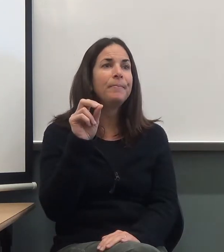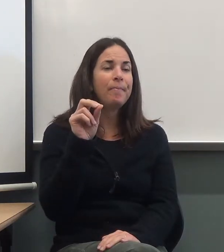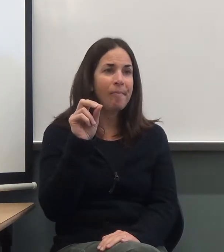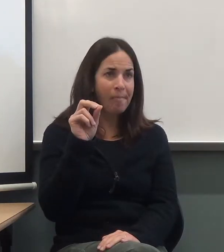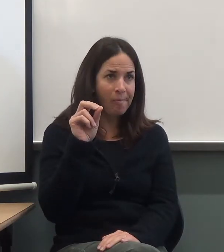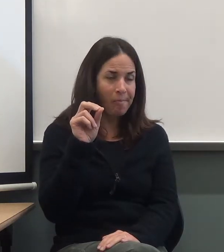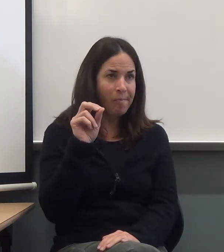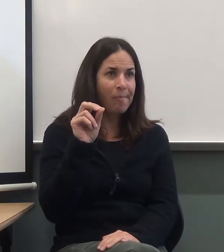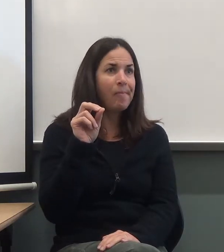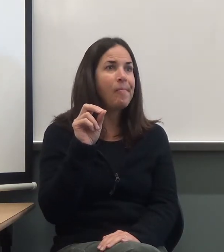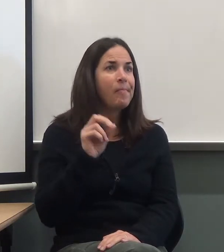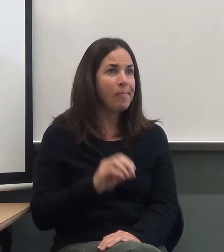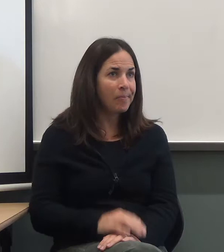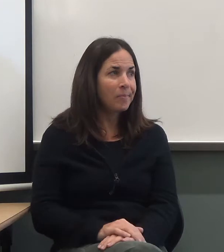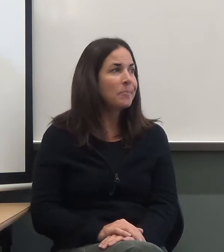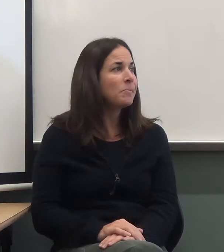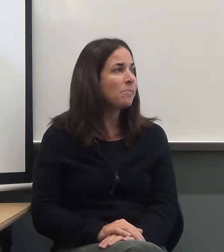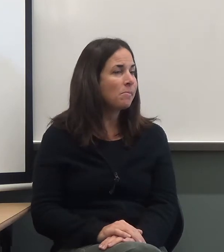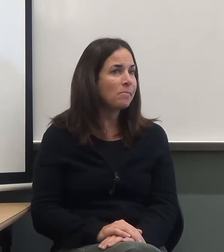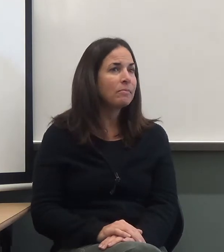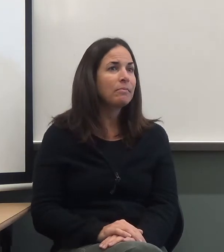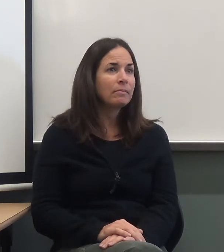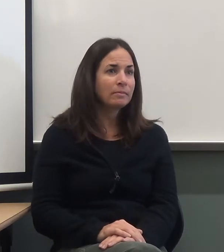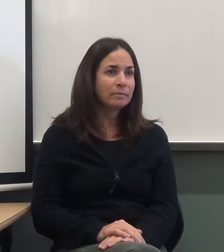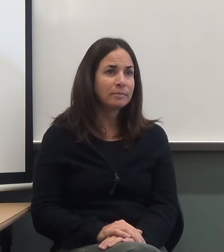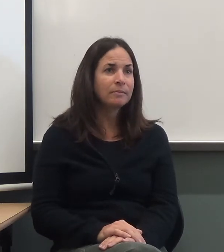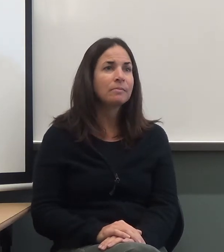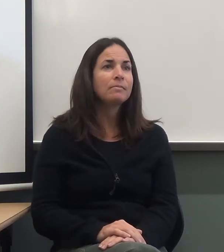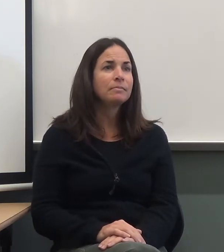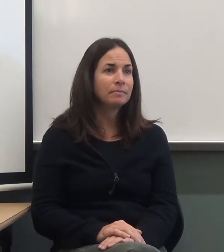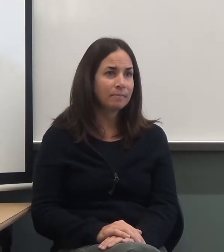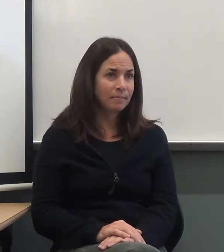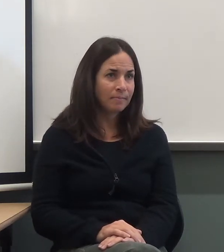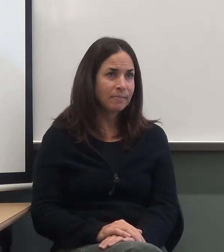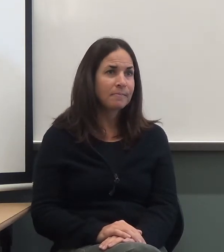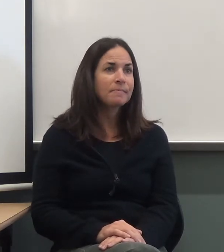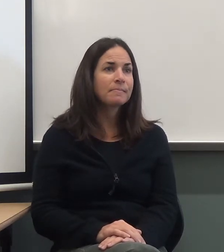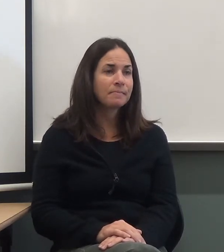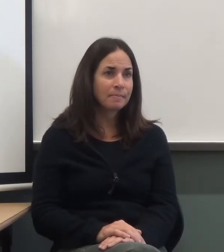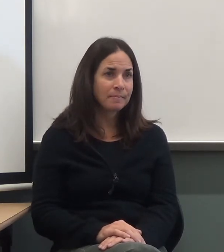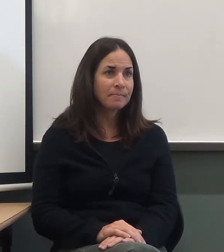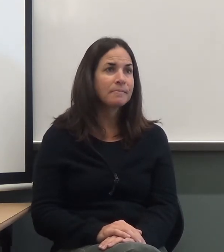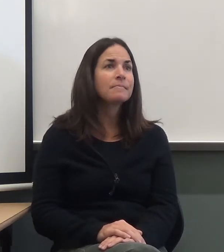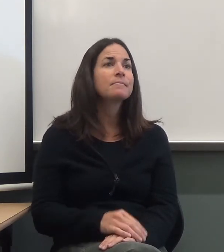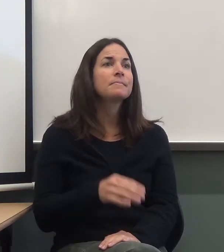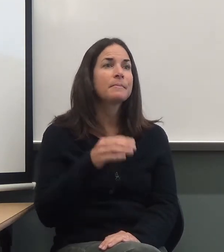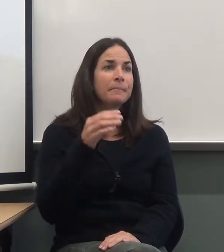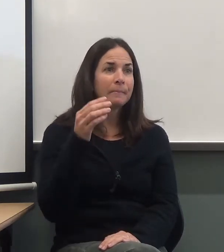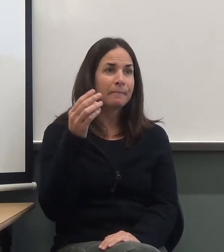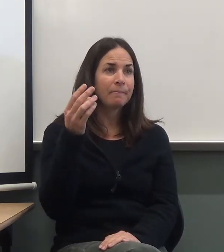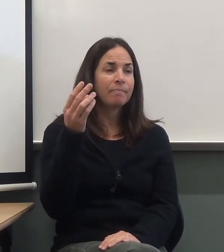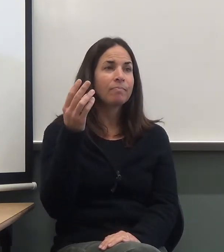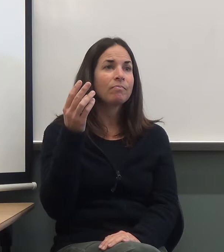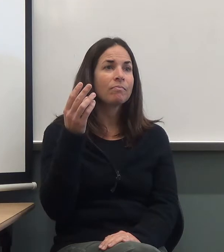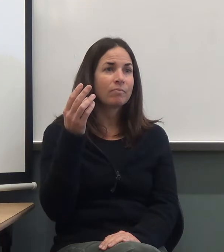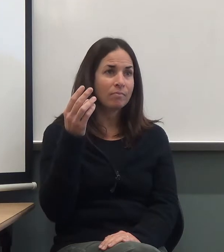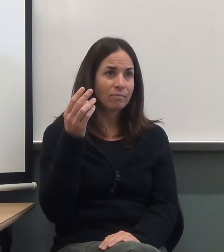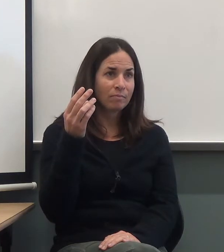10:30. So we don't come back to class on the 15th? You do not. So Wednesday is the last day you'll see me.